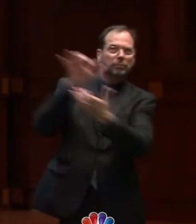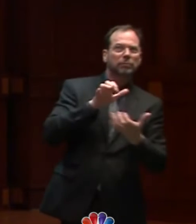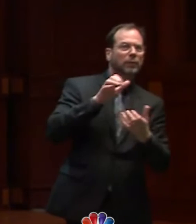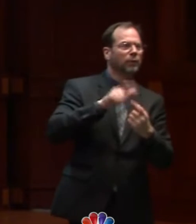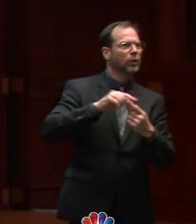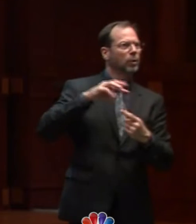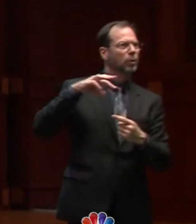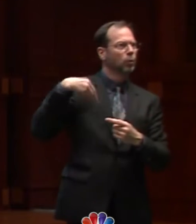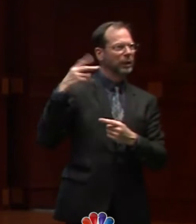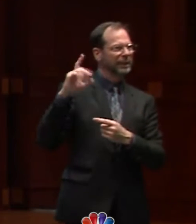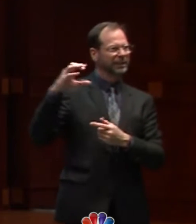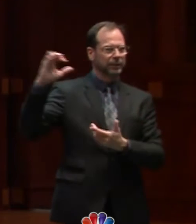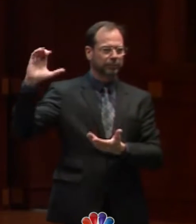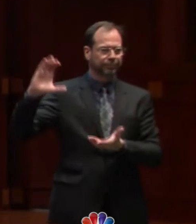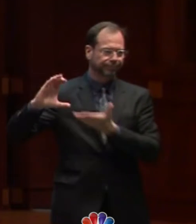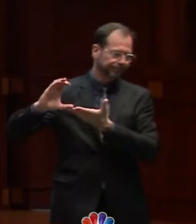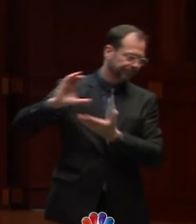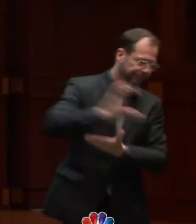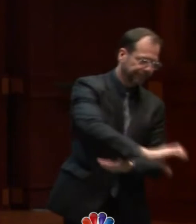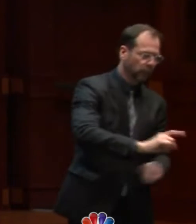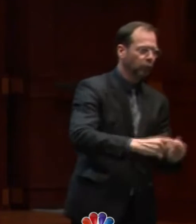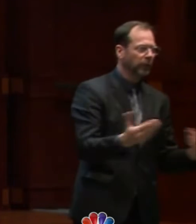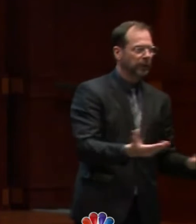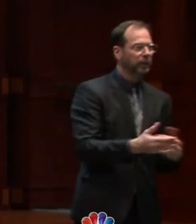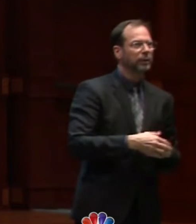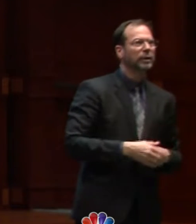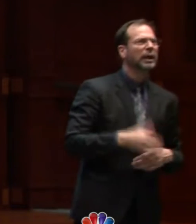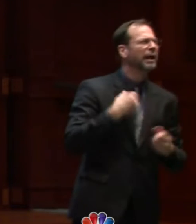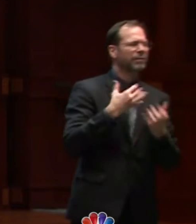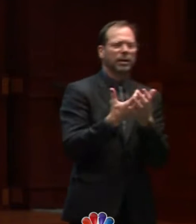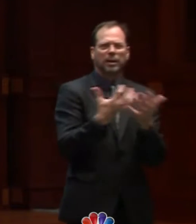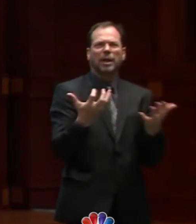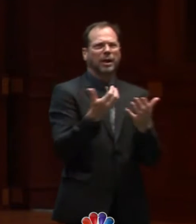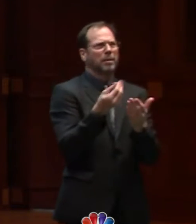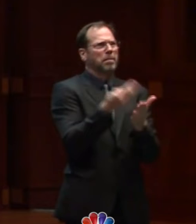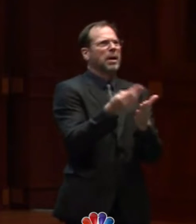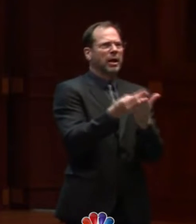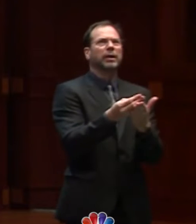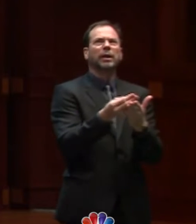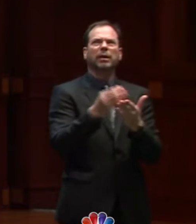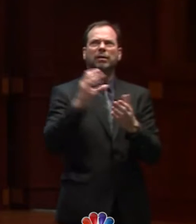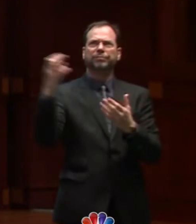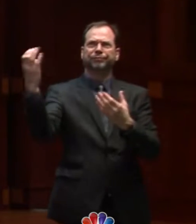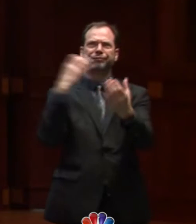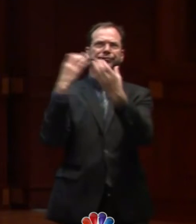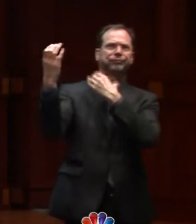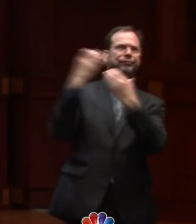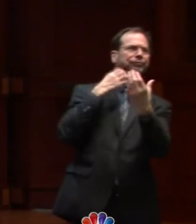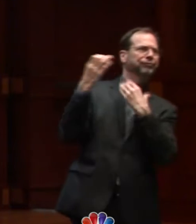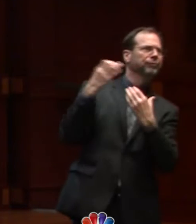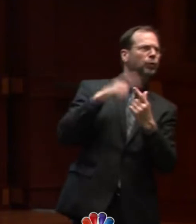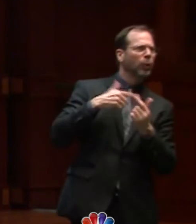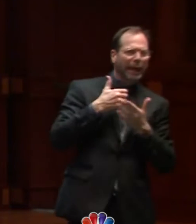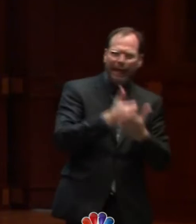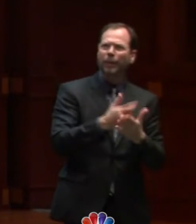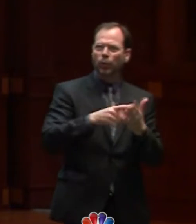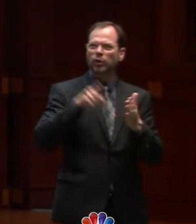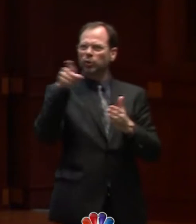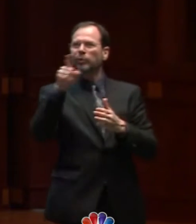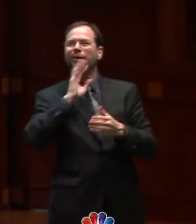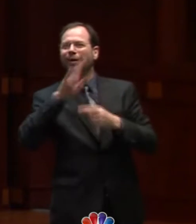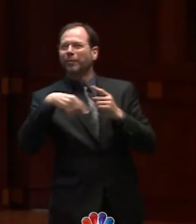Washington, D.C. There are multiple tranches of funds available to help respond to things like what you're